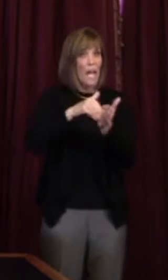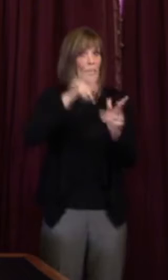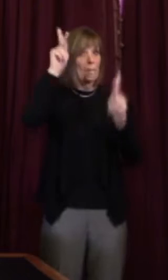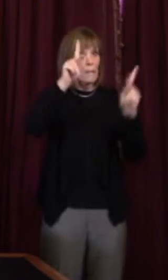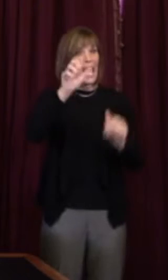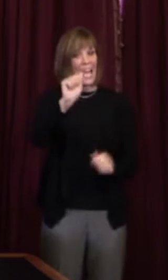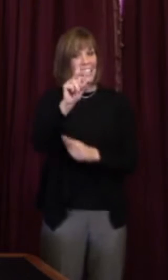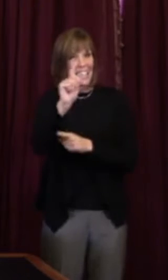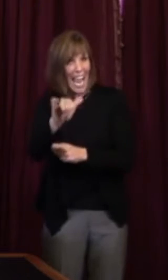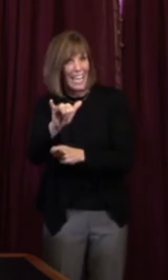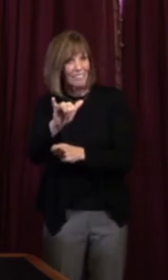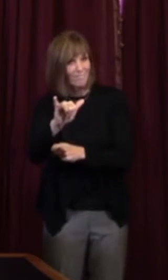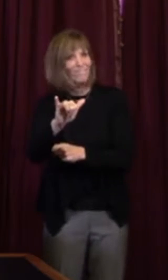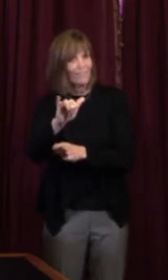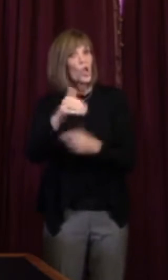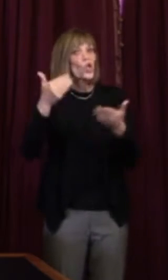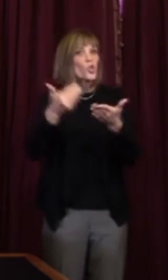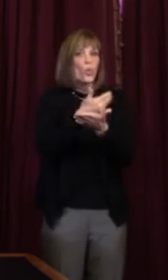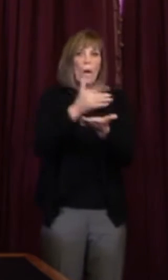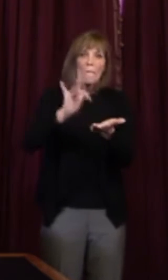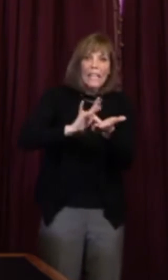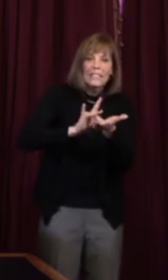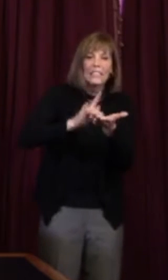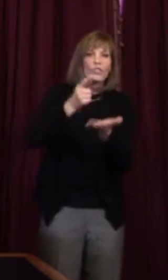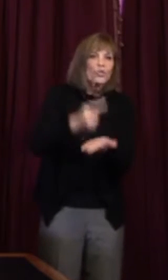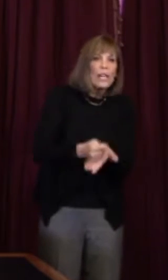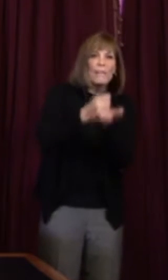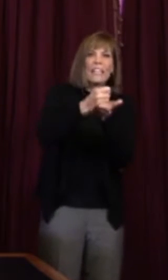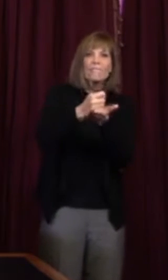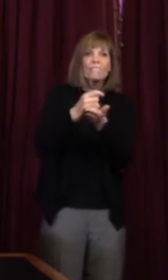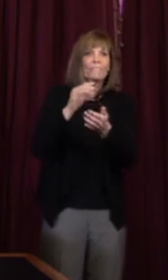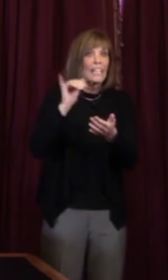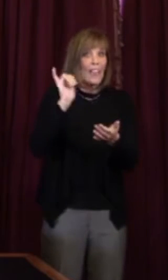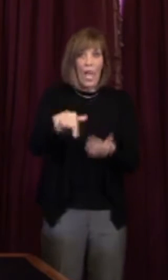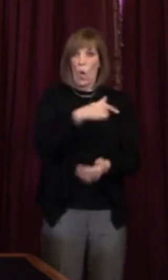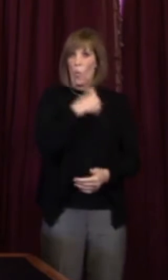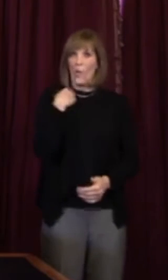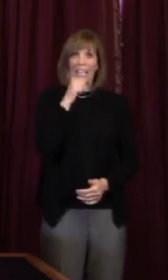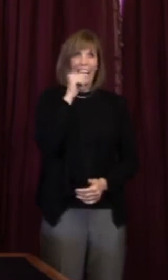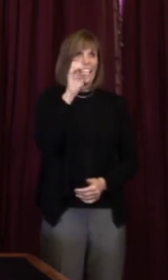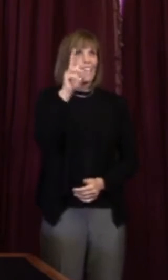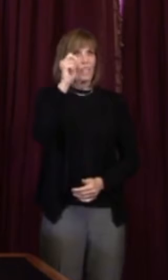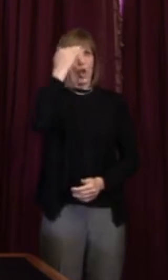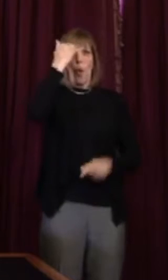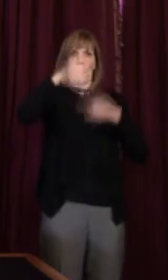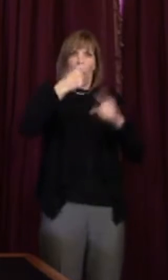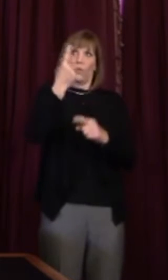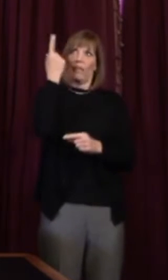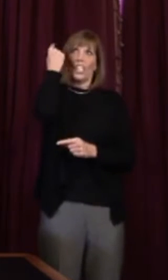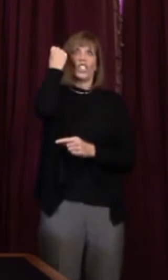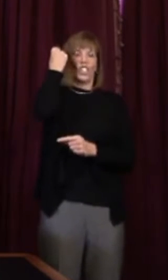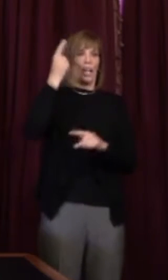day. New treatments and therapies are now available that didn't even exist less than a year ago,